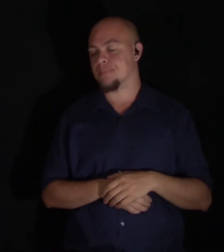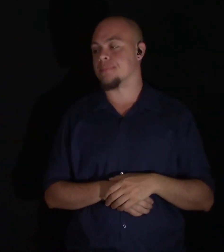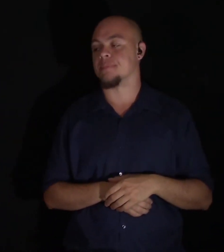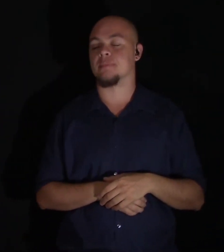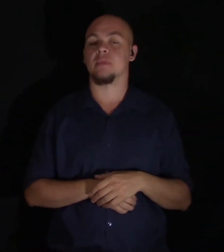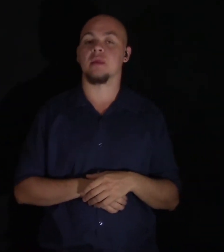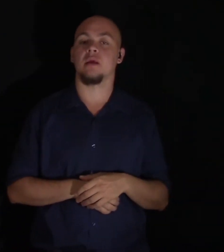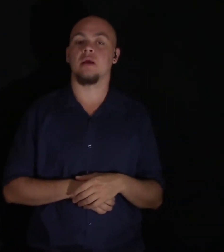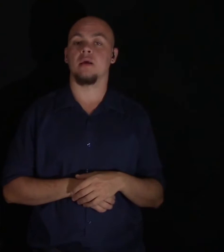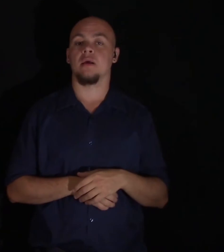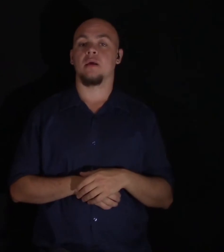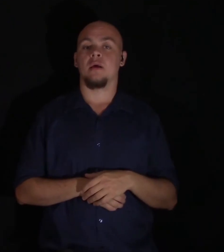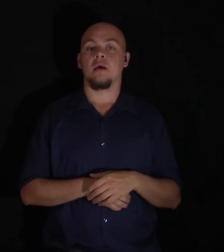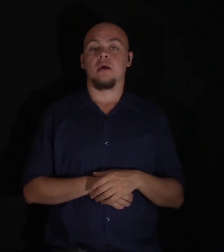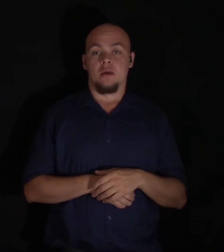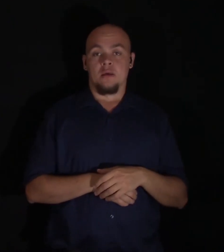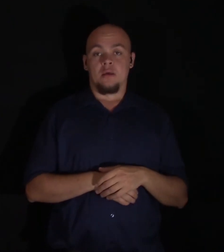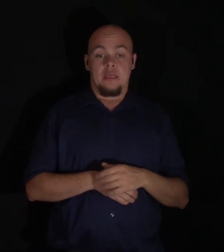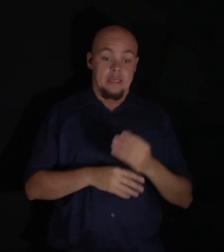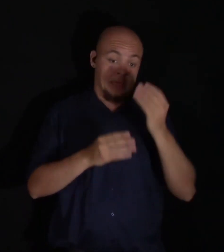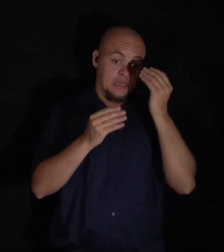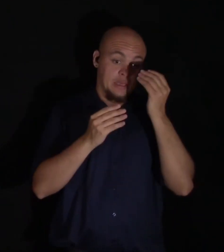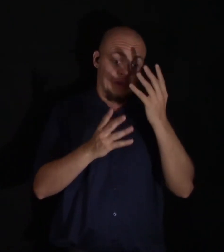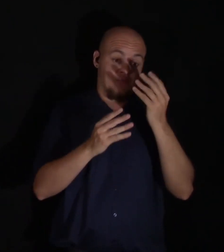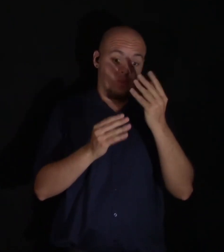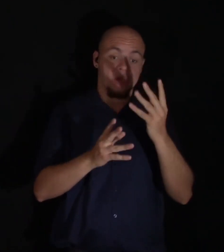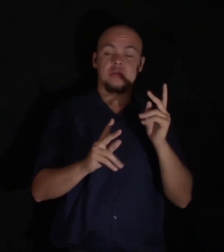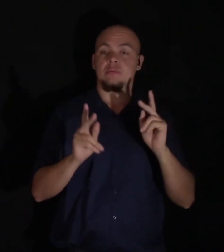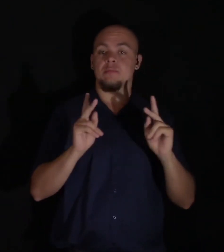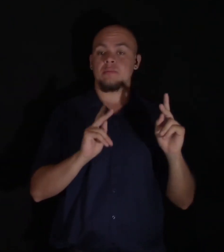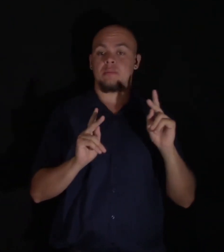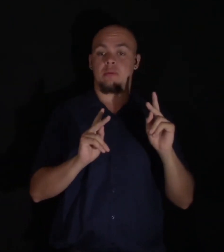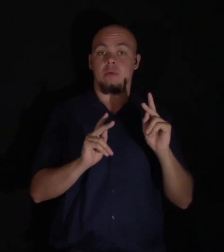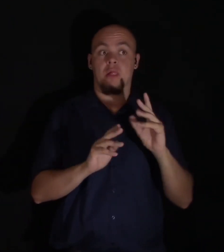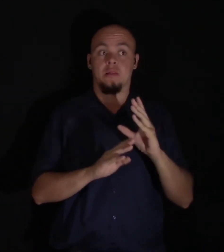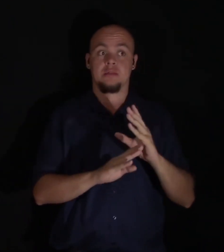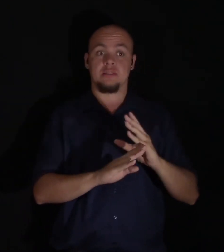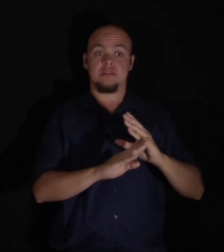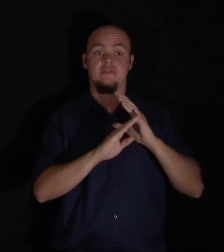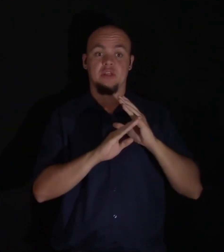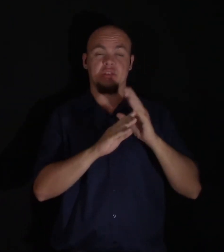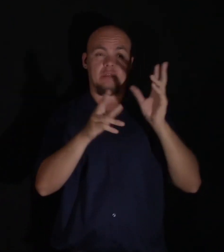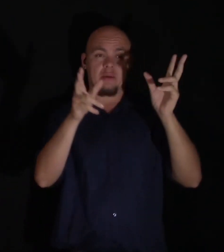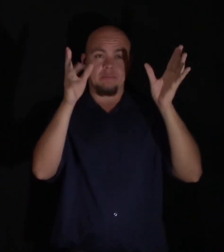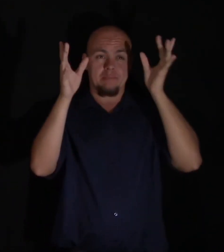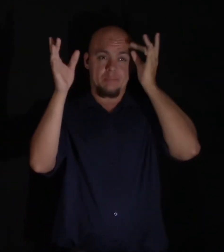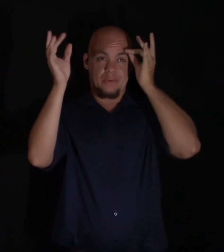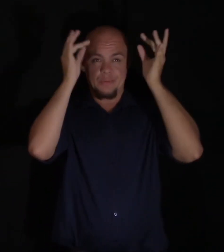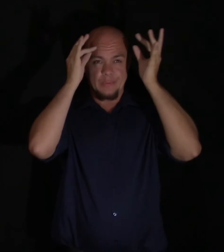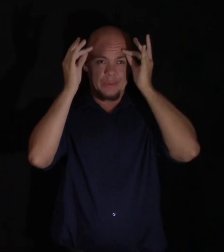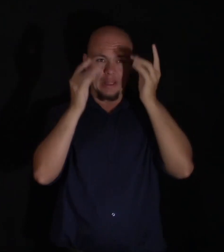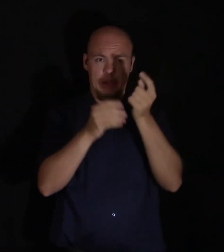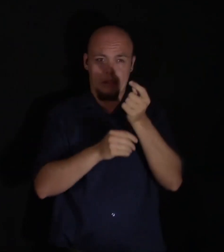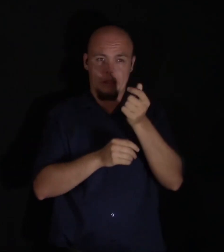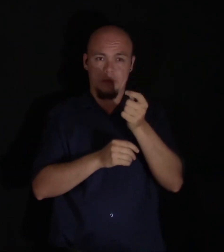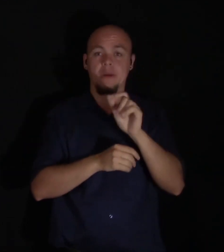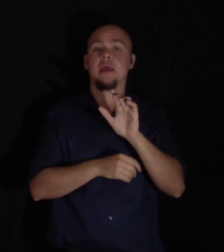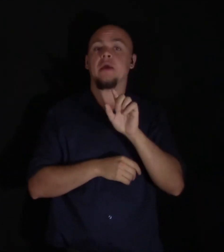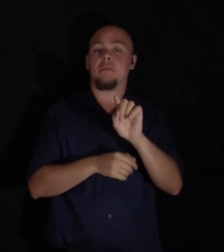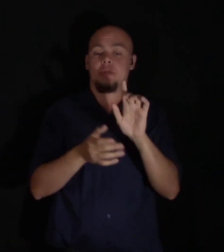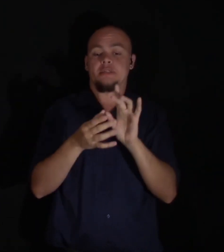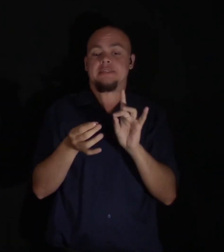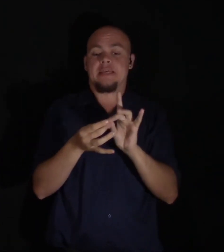People take in very little information when they're on the defensive and they don't want to hear what you're